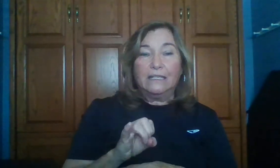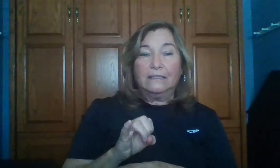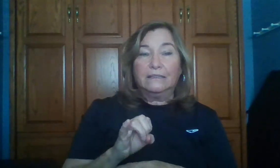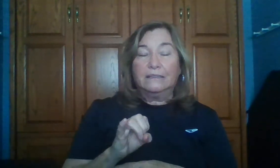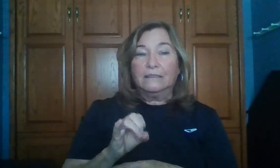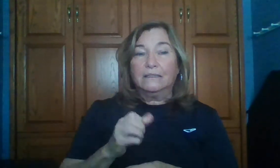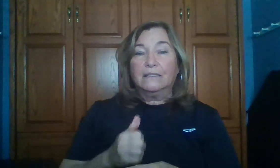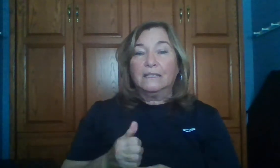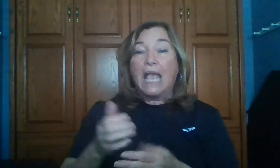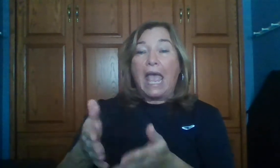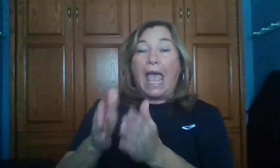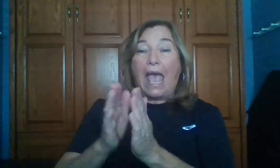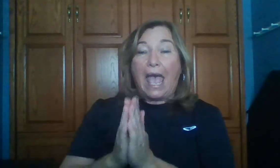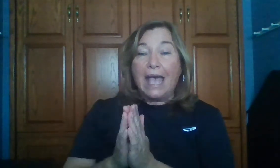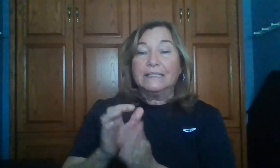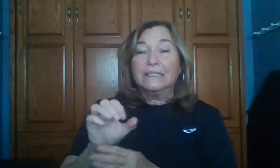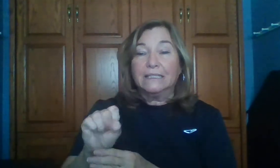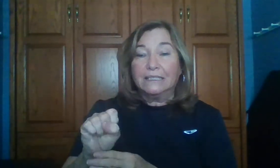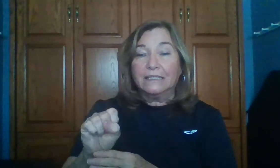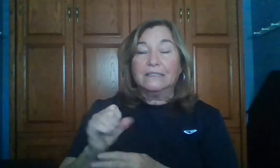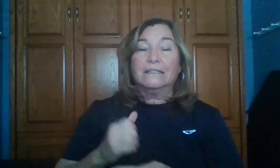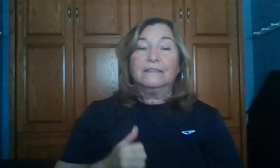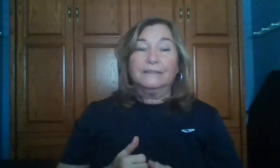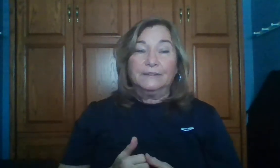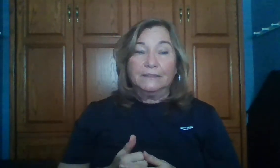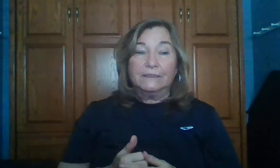asks, bacon,